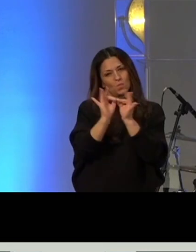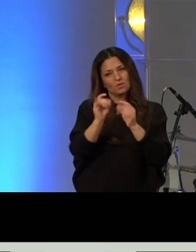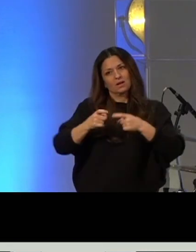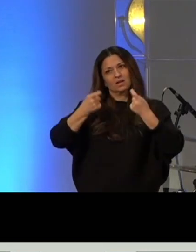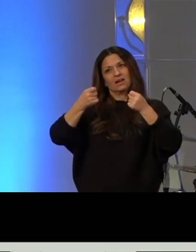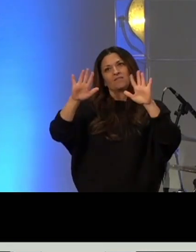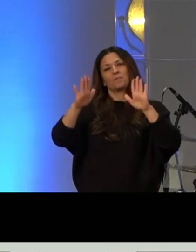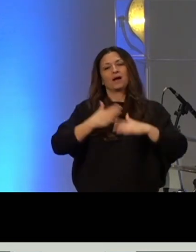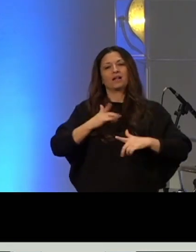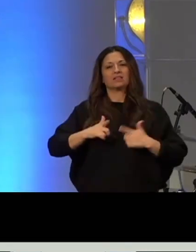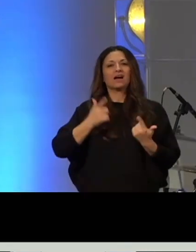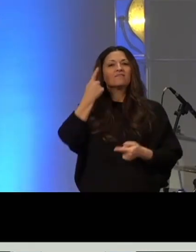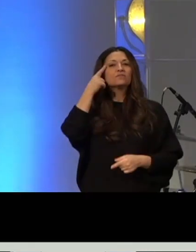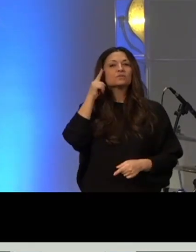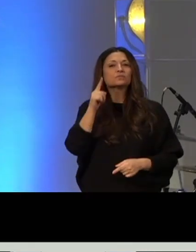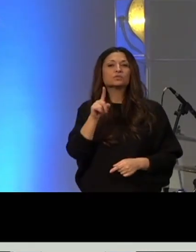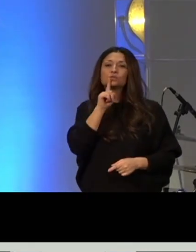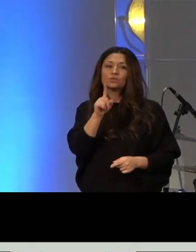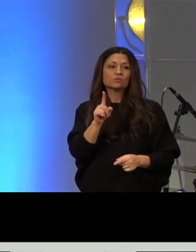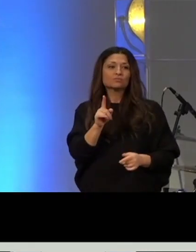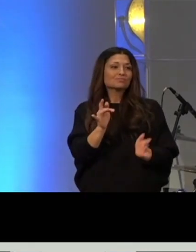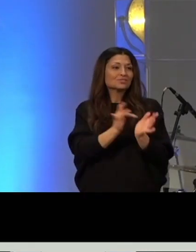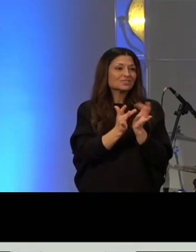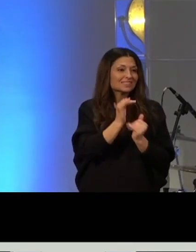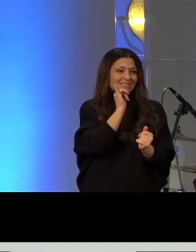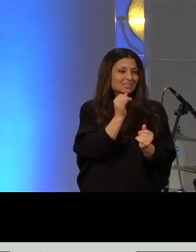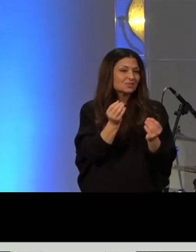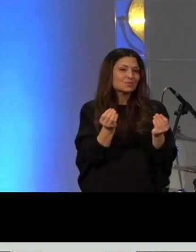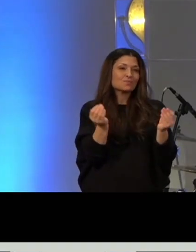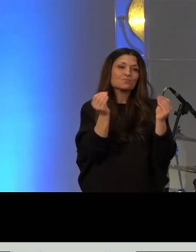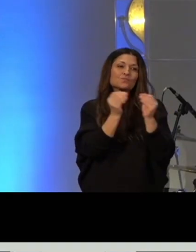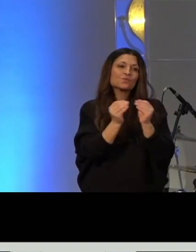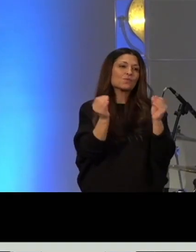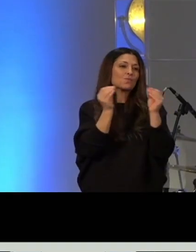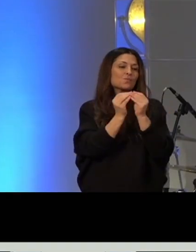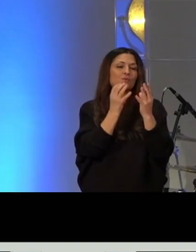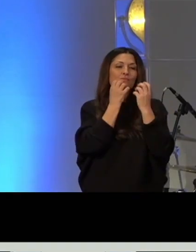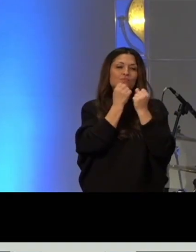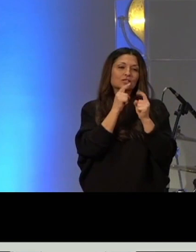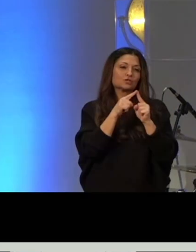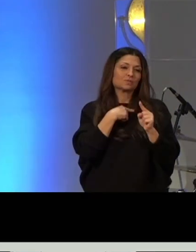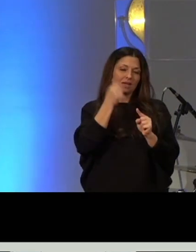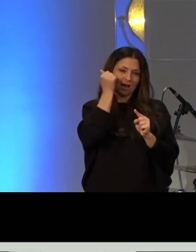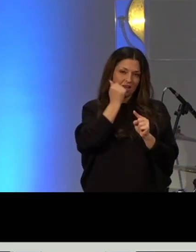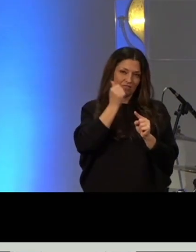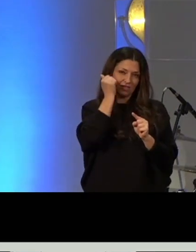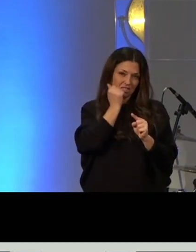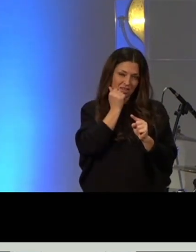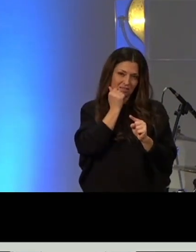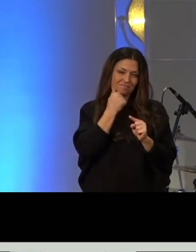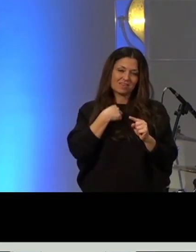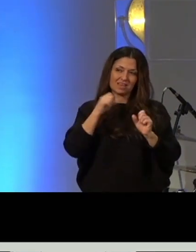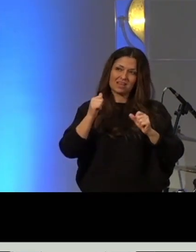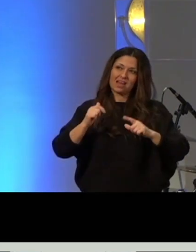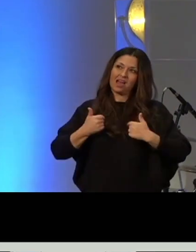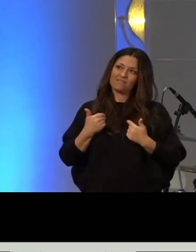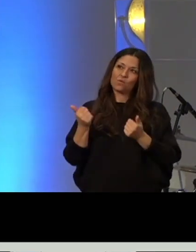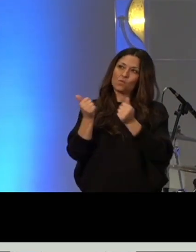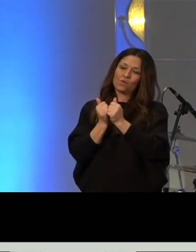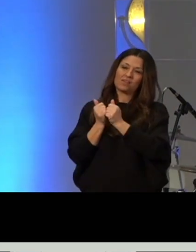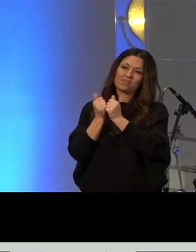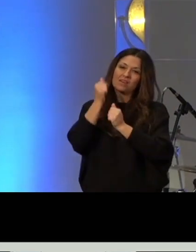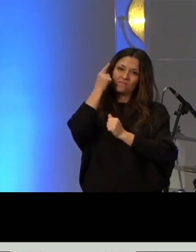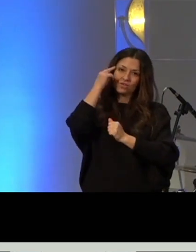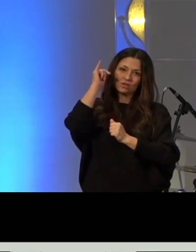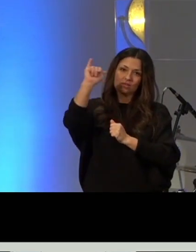So Jesus is more and more precious every day that I'm forgiven and I get to do life with him and eternity with him. Every day I hear about